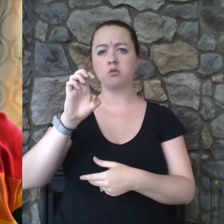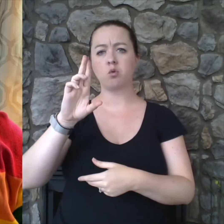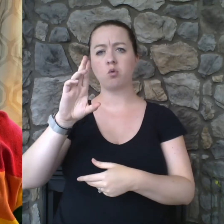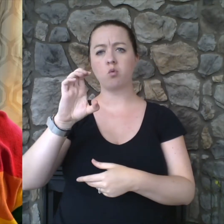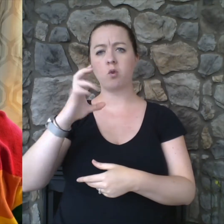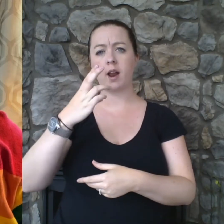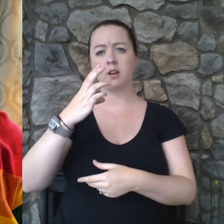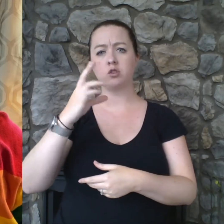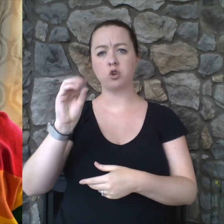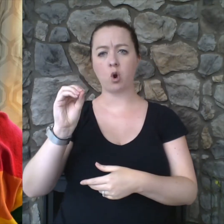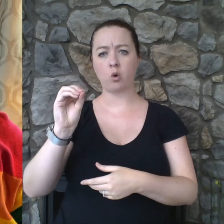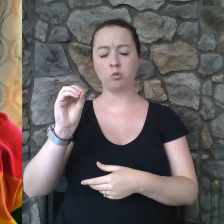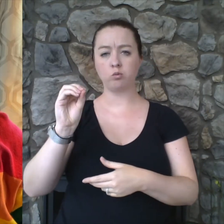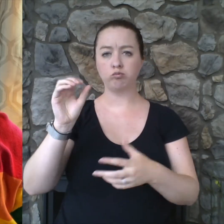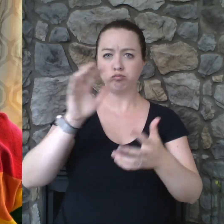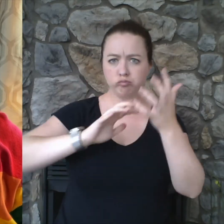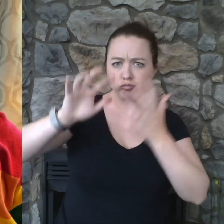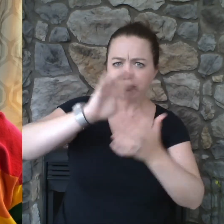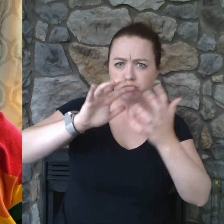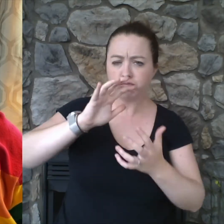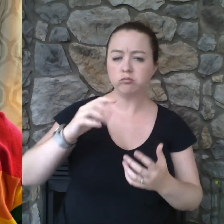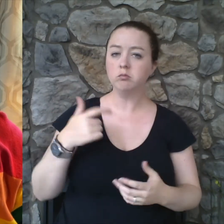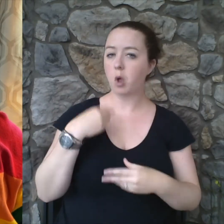storm, I'll tell you.